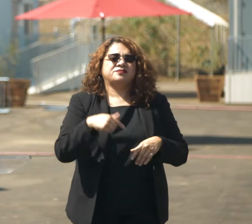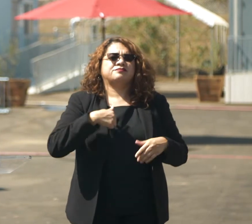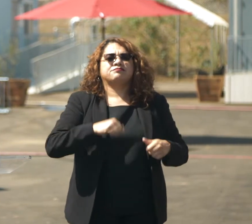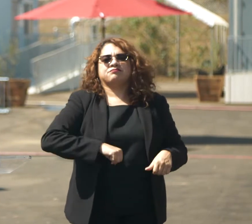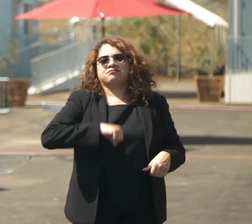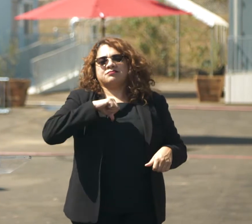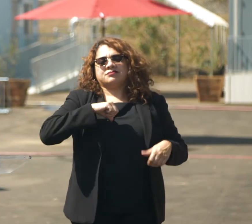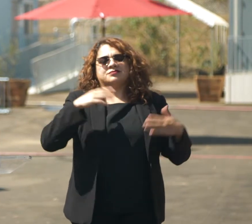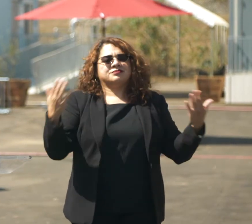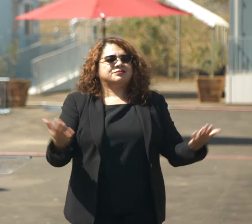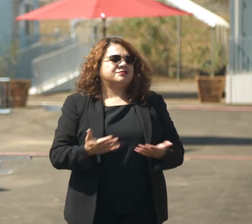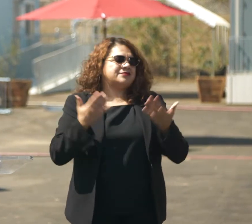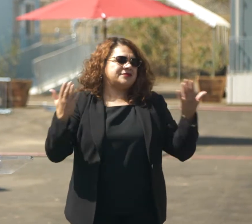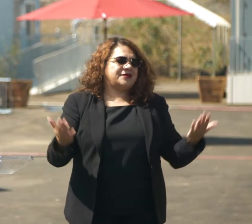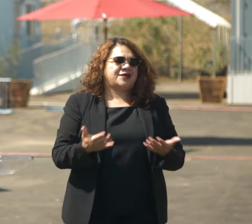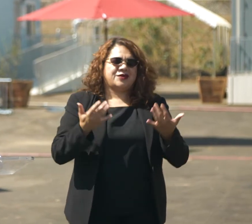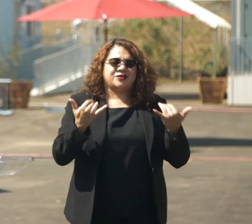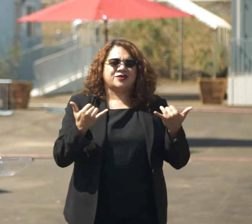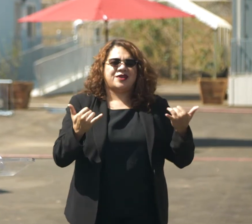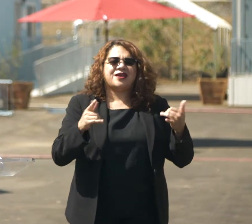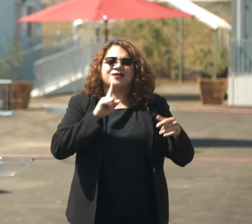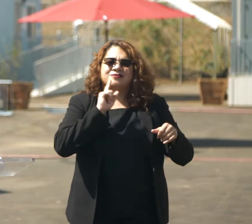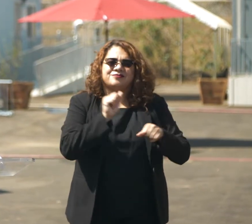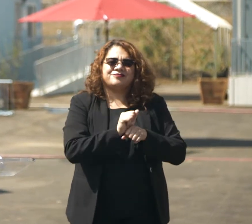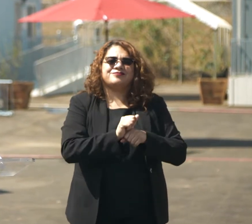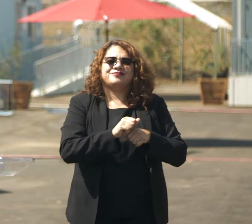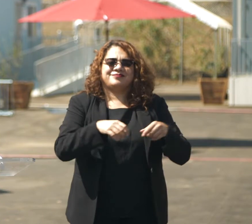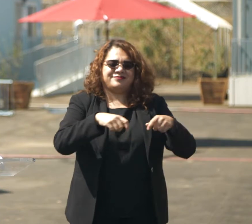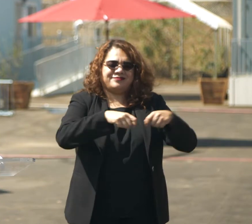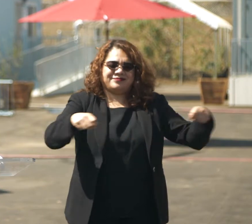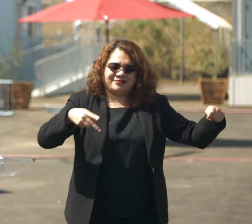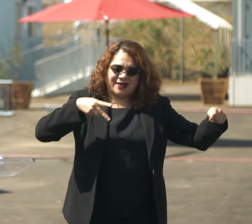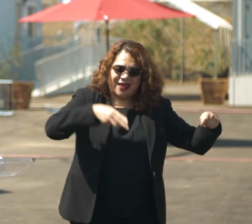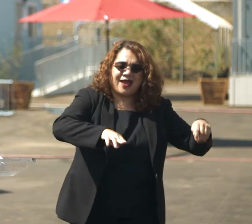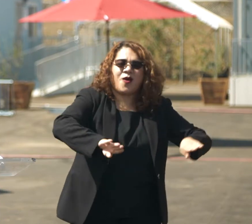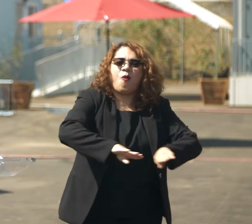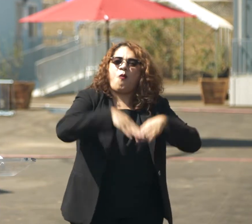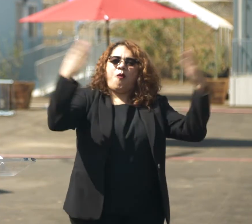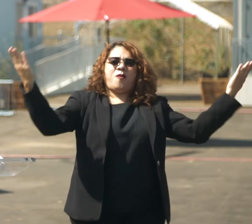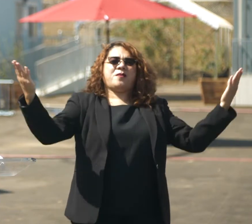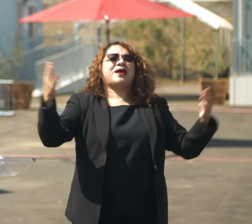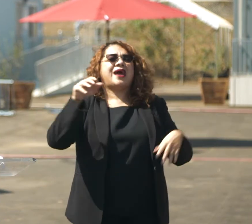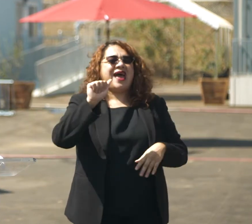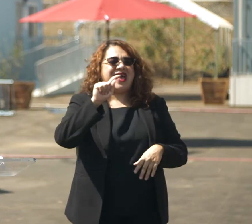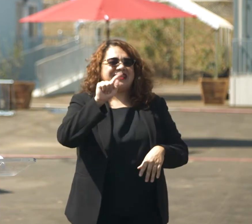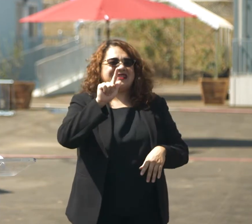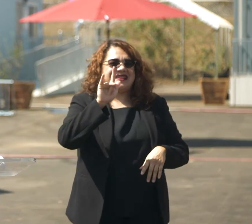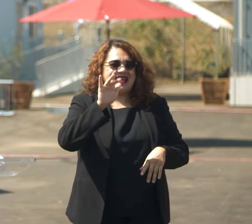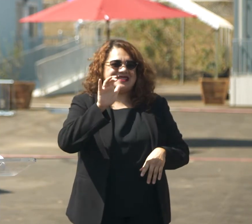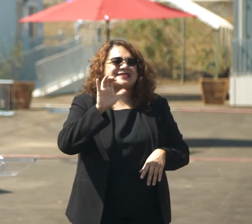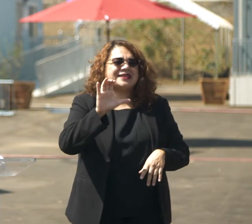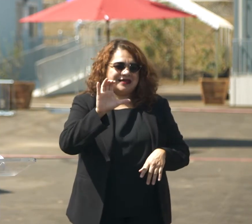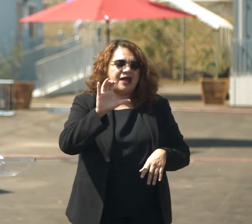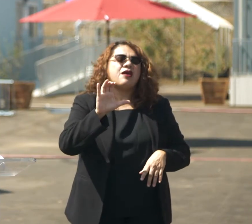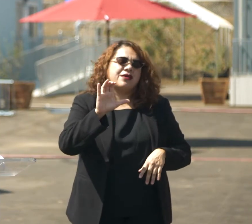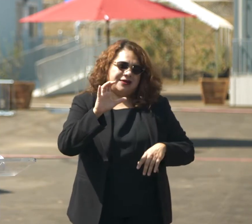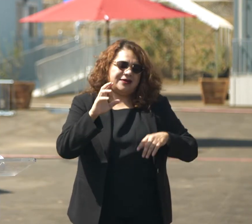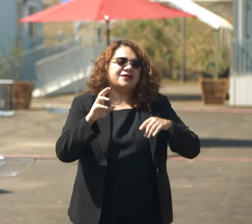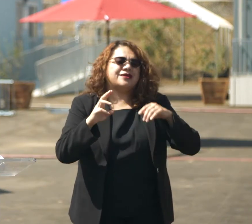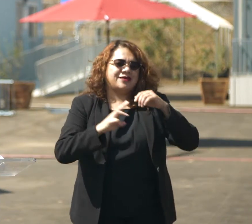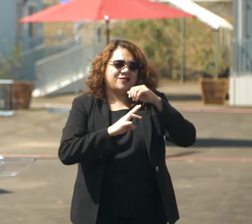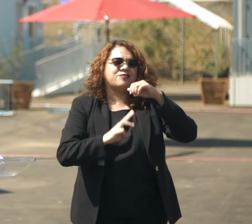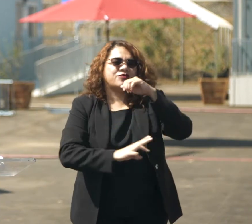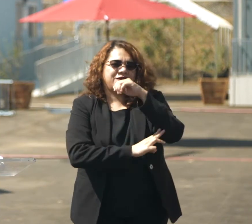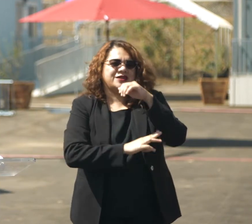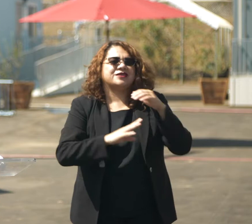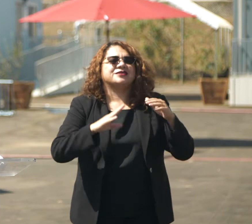to commemorate the grand opening of the Atlantic Farms Bridge Housing Community. This is a first of its kind project in Long Beach that will help